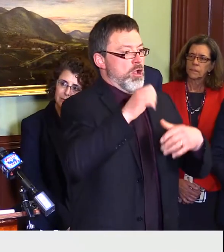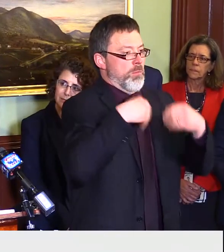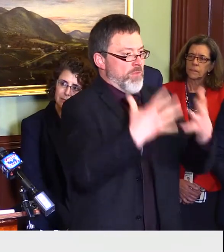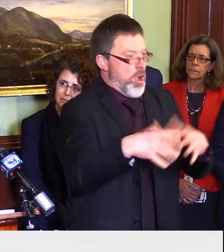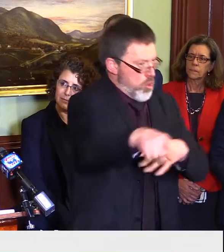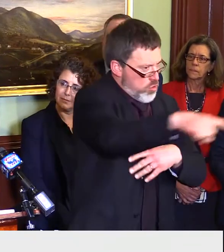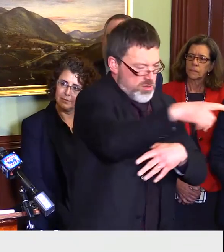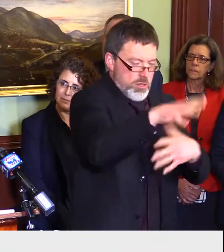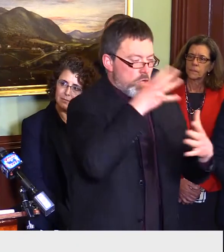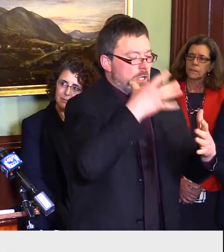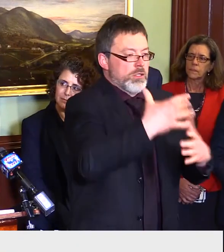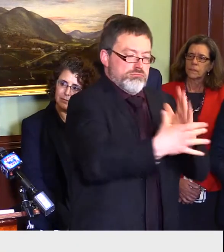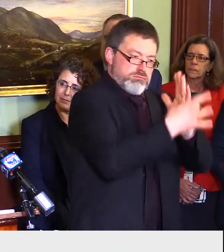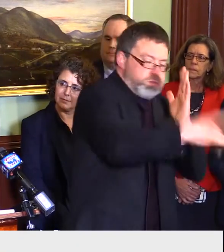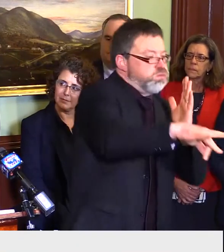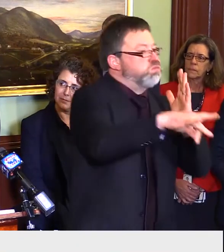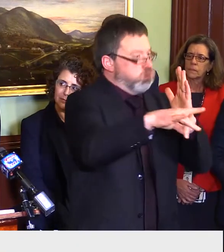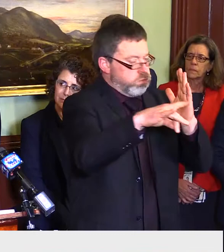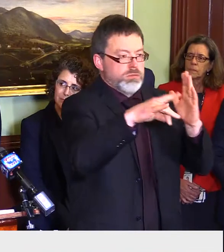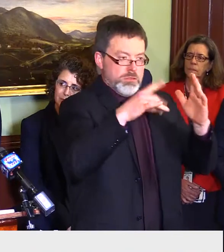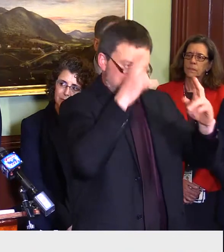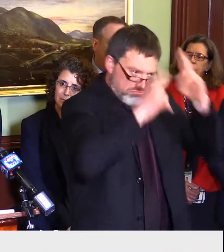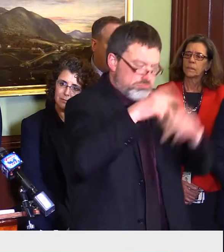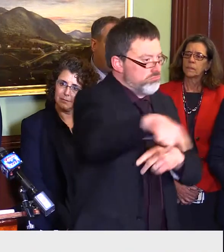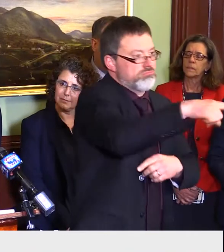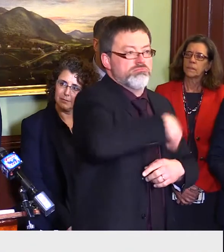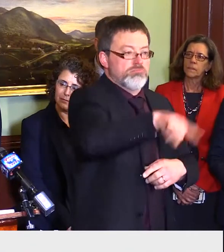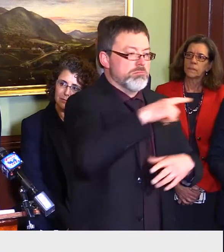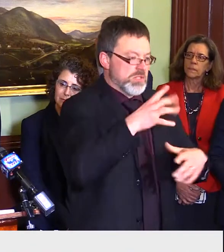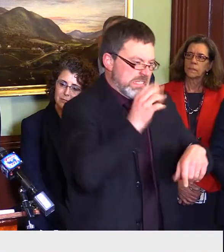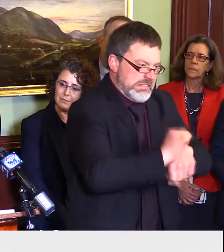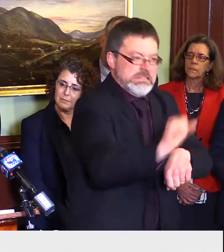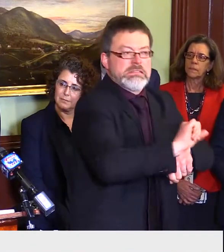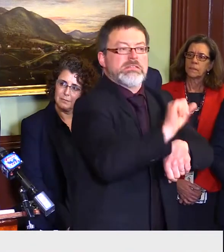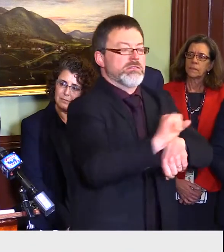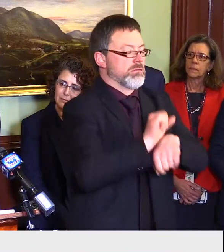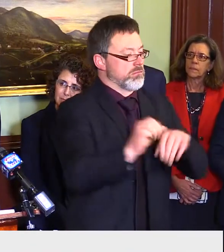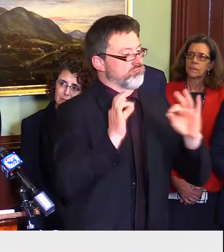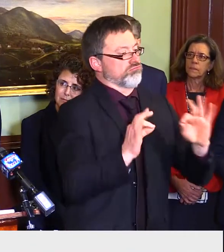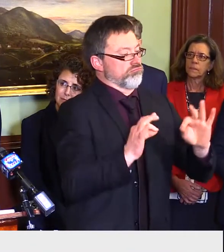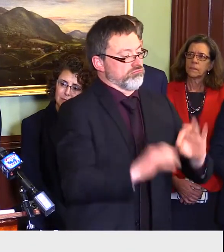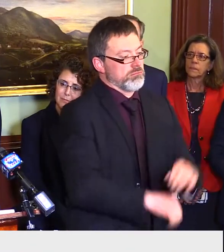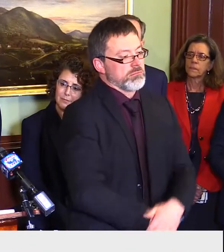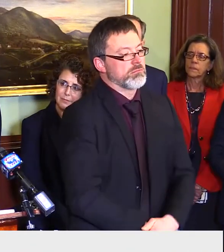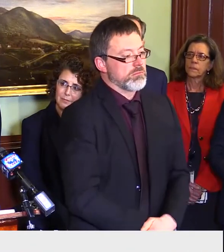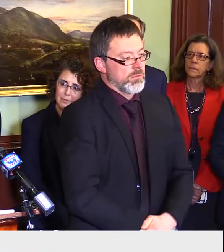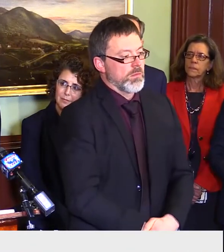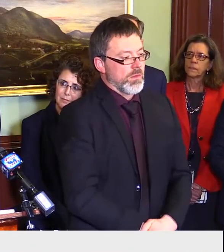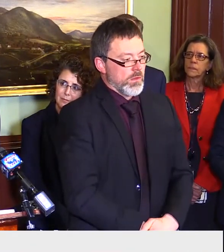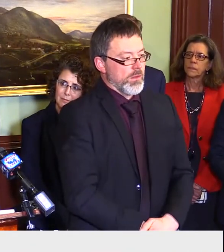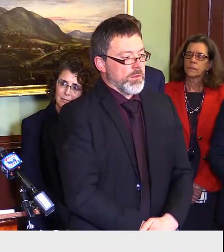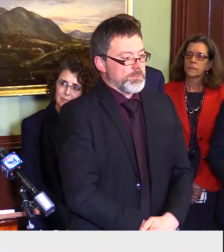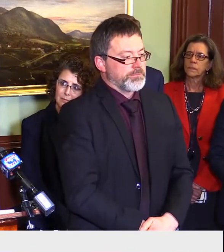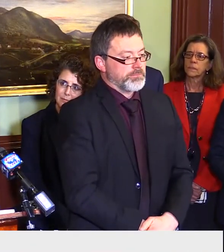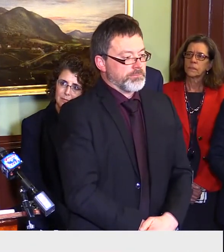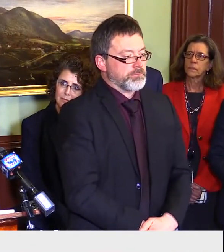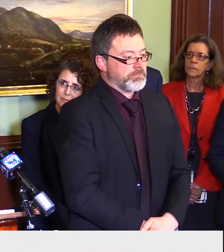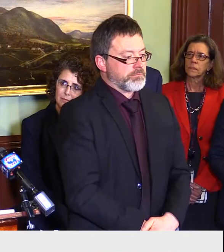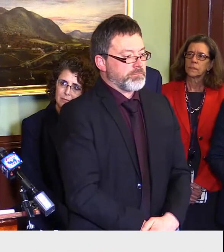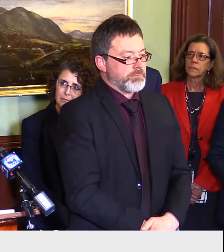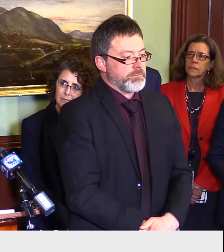But as more information becomes available about how important community mitigation strategies are to slowing